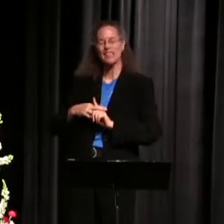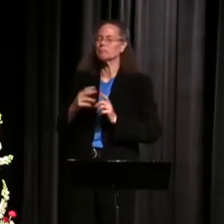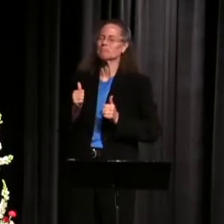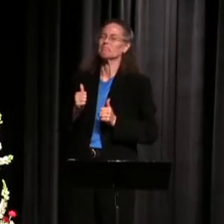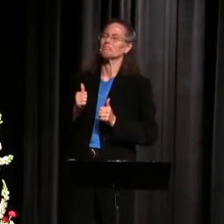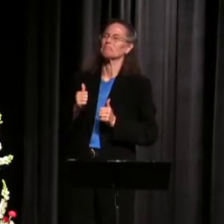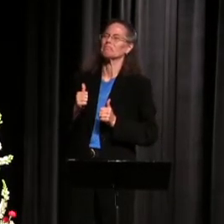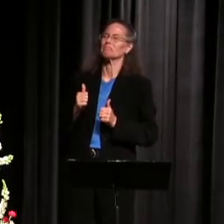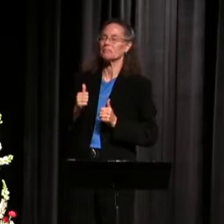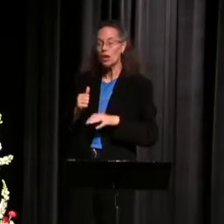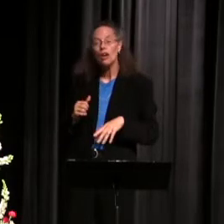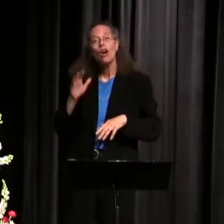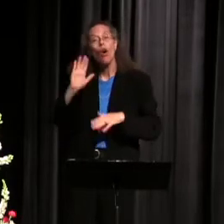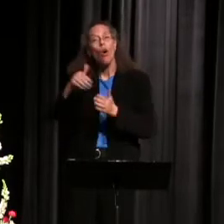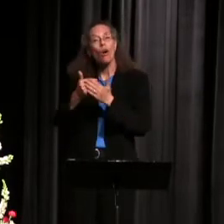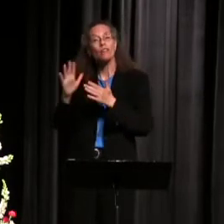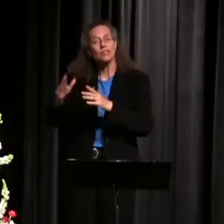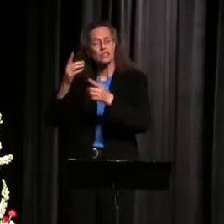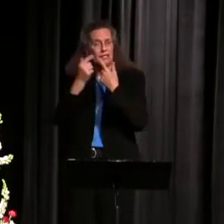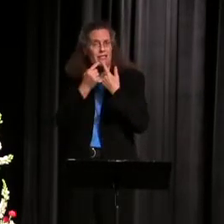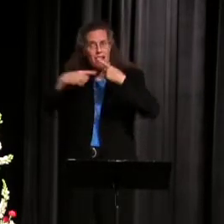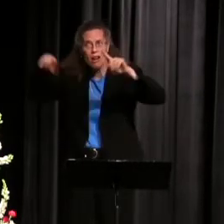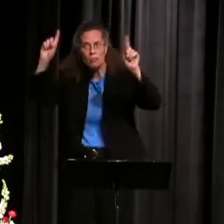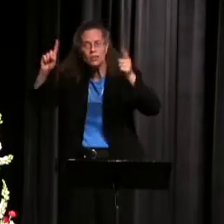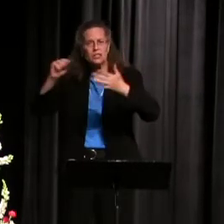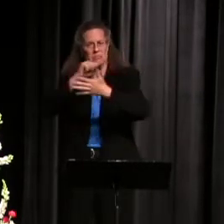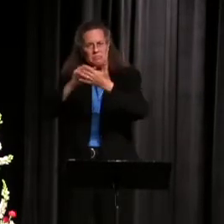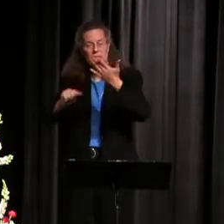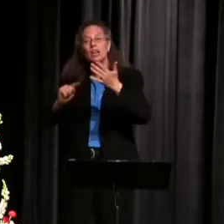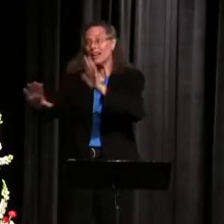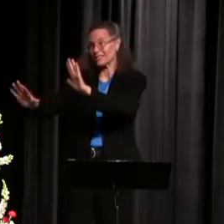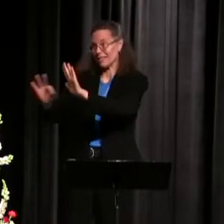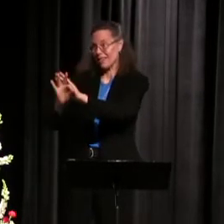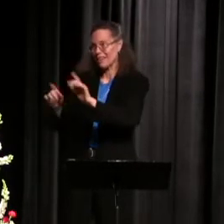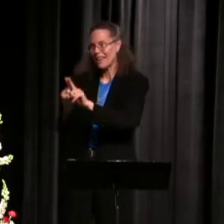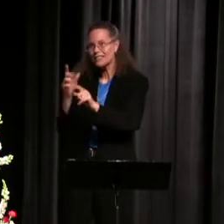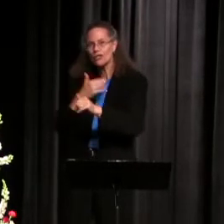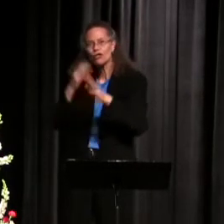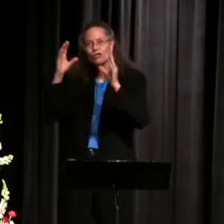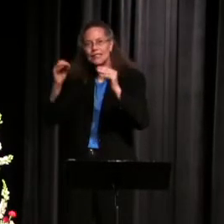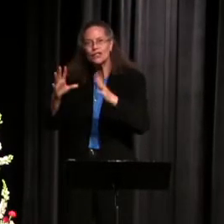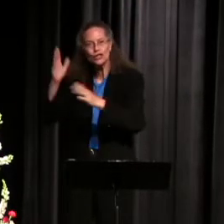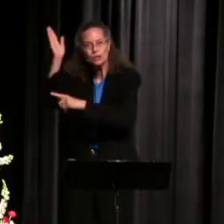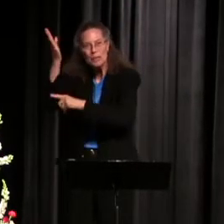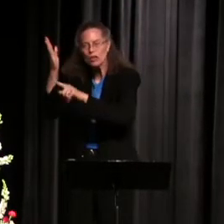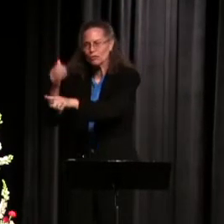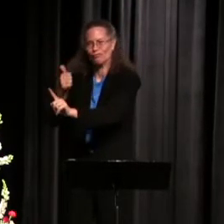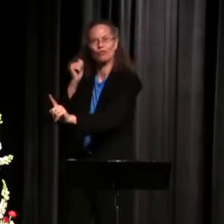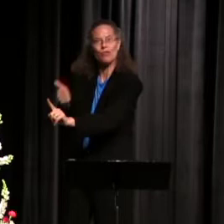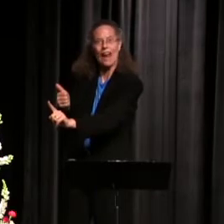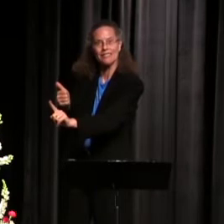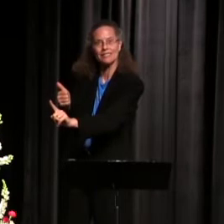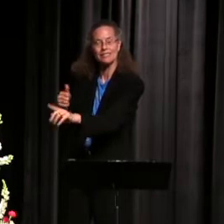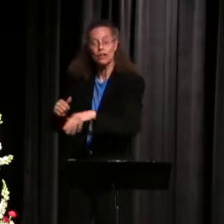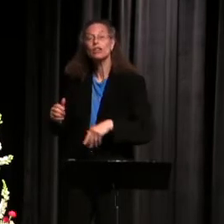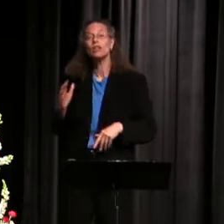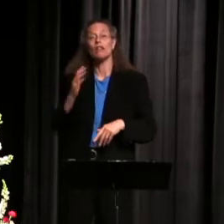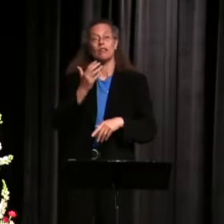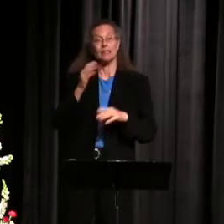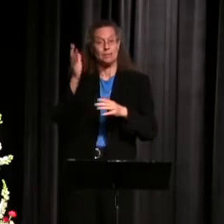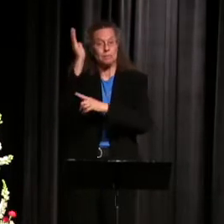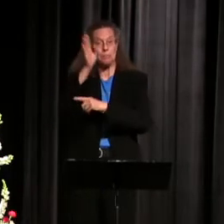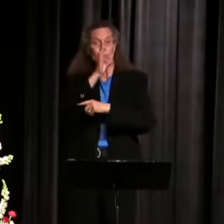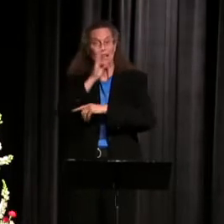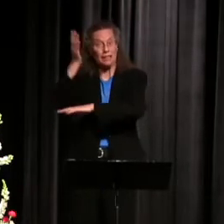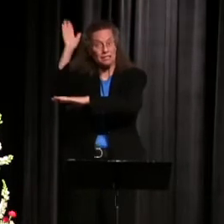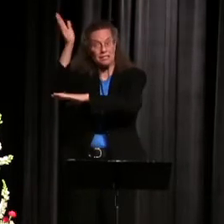here at Fairport, he believes that being selected as our teacher speaker is the greatest honor yet. Knowing that speaking in front of our class is his